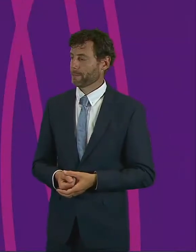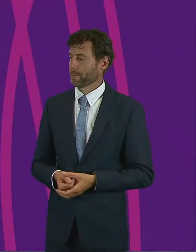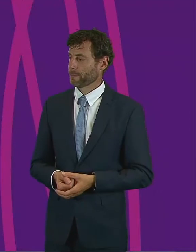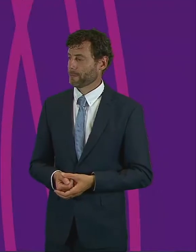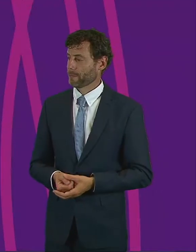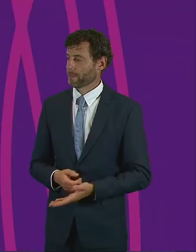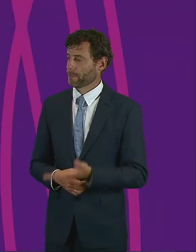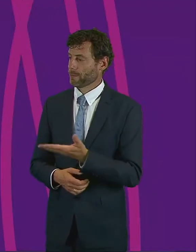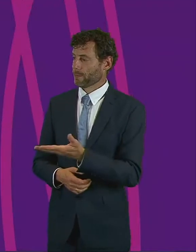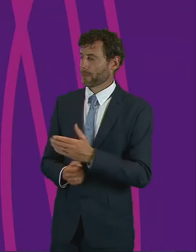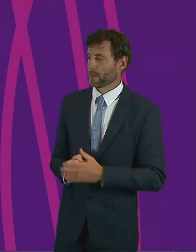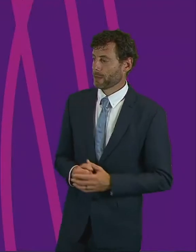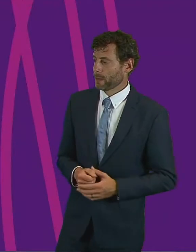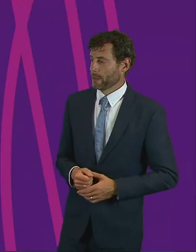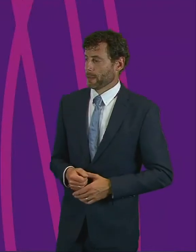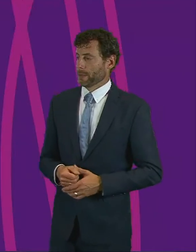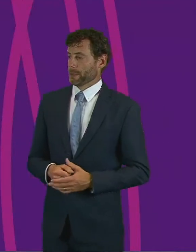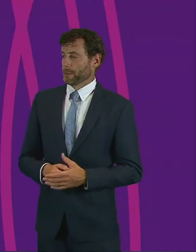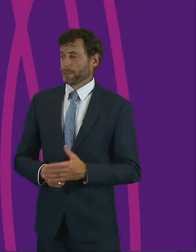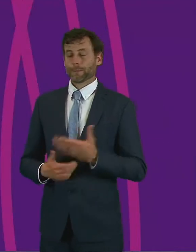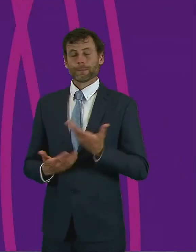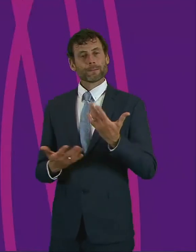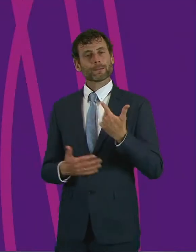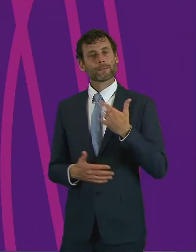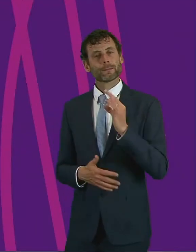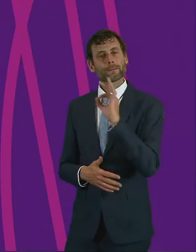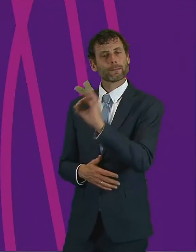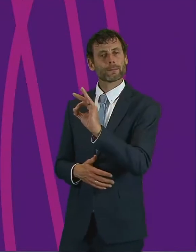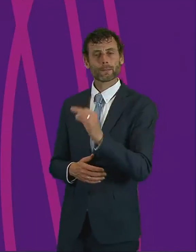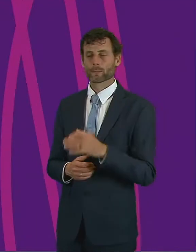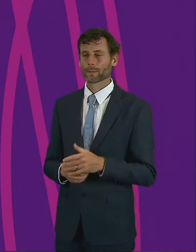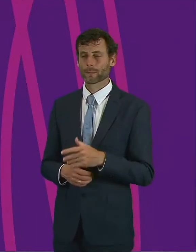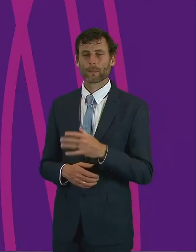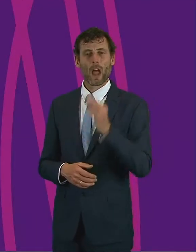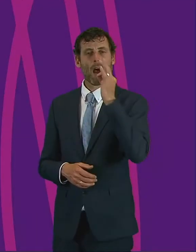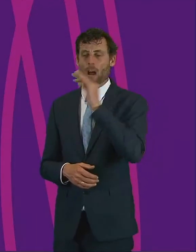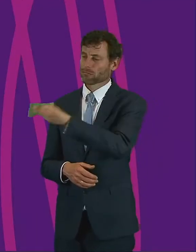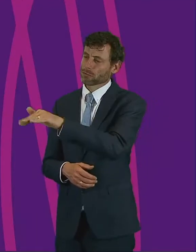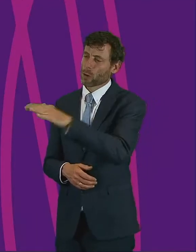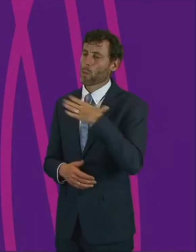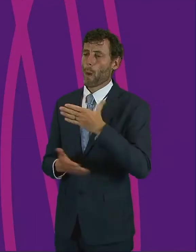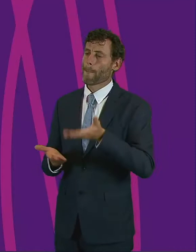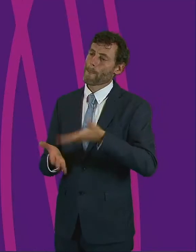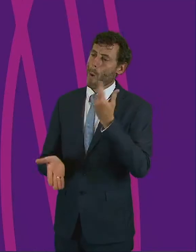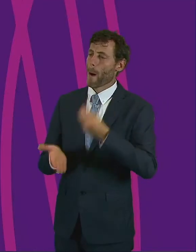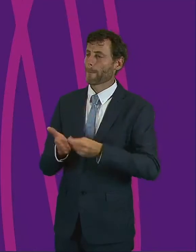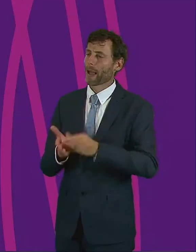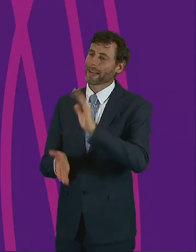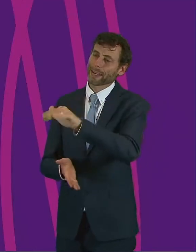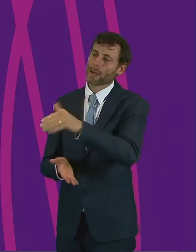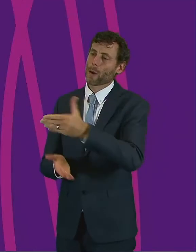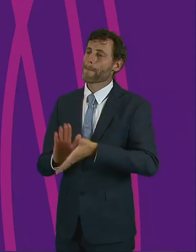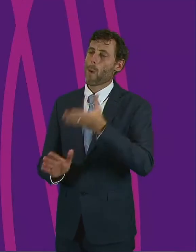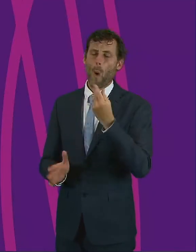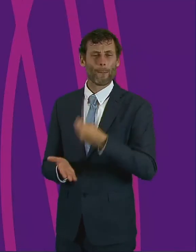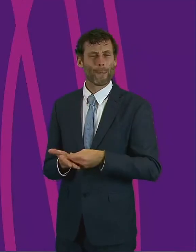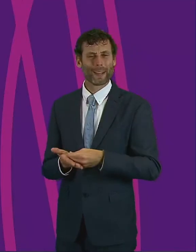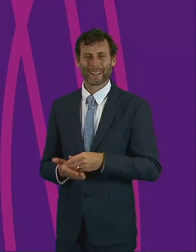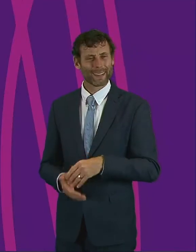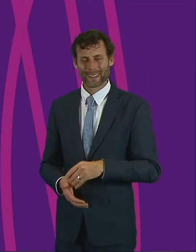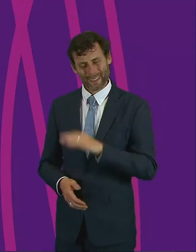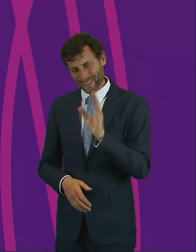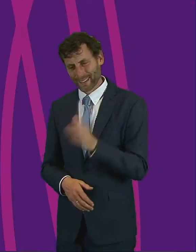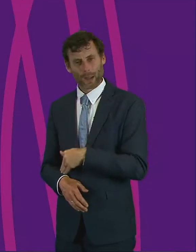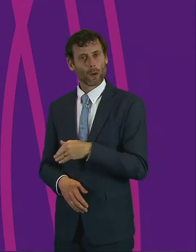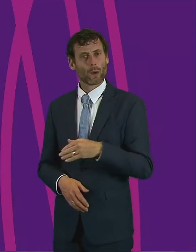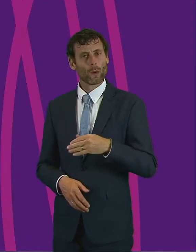Findlay. Thank you, Presiding Officer. Finance Secretary, instead of just asking for more money from the UK Government, people want to know how the Scottish Government is using